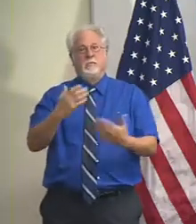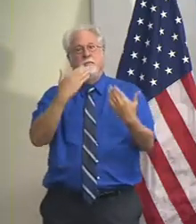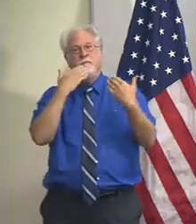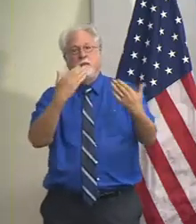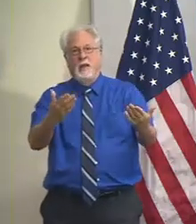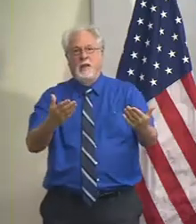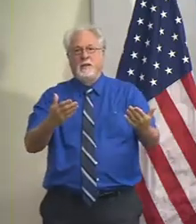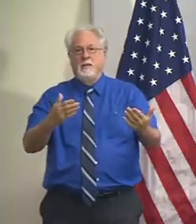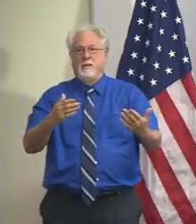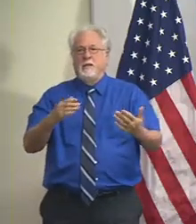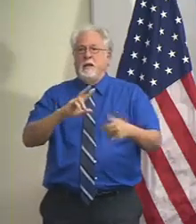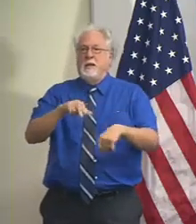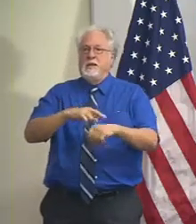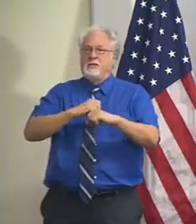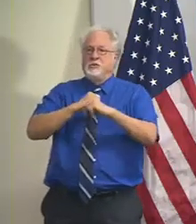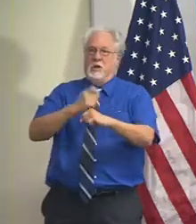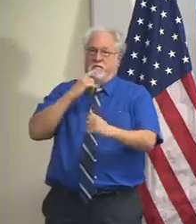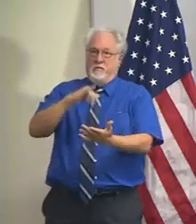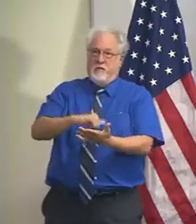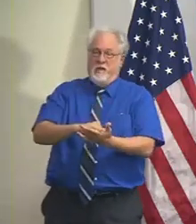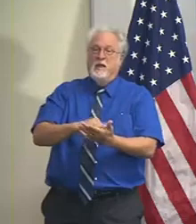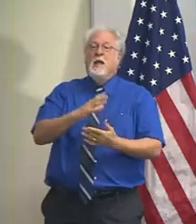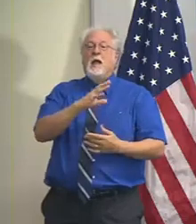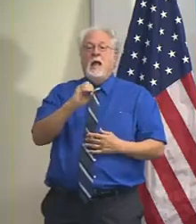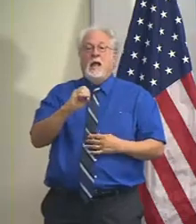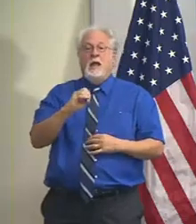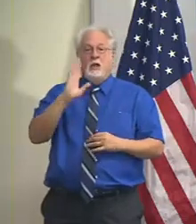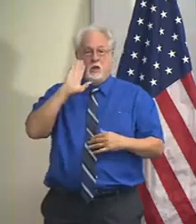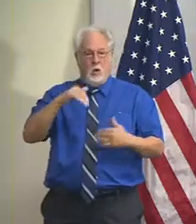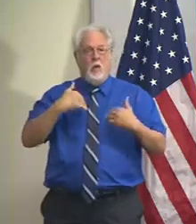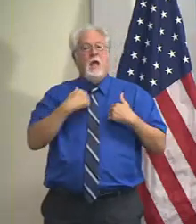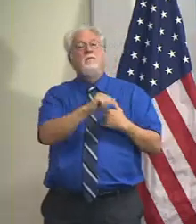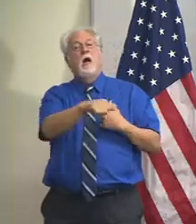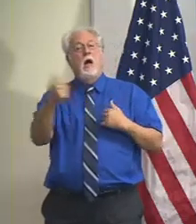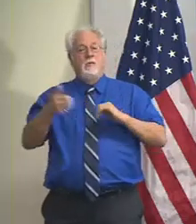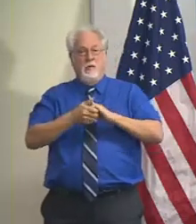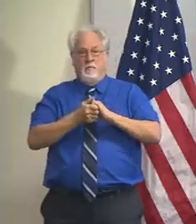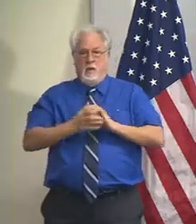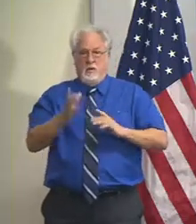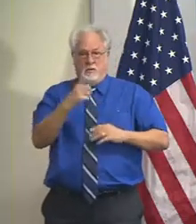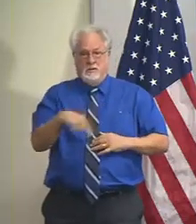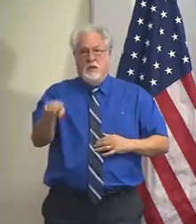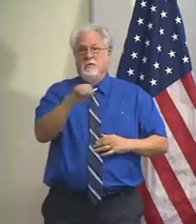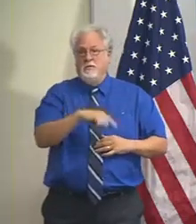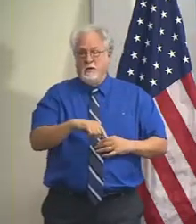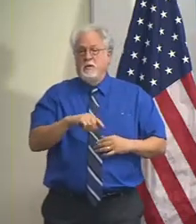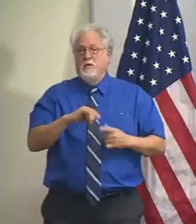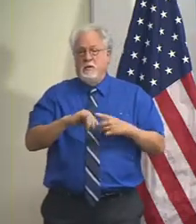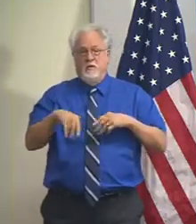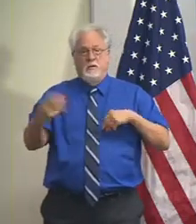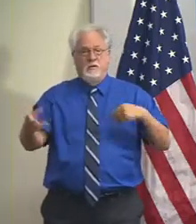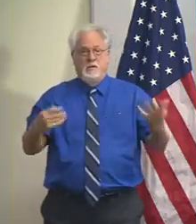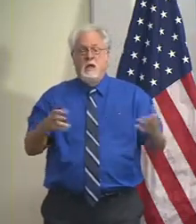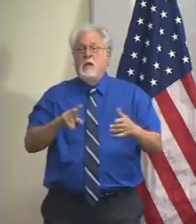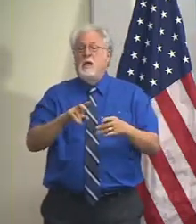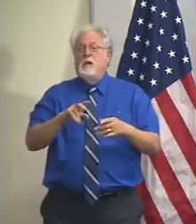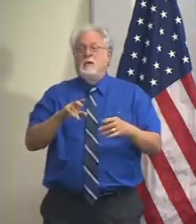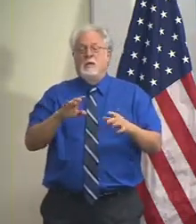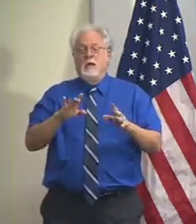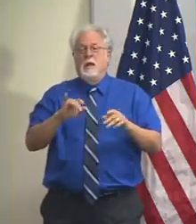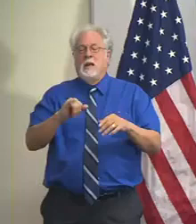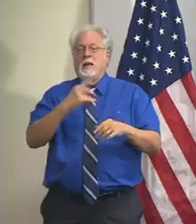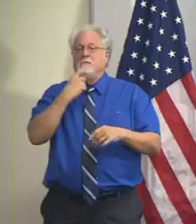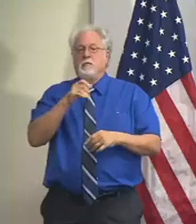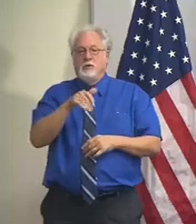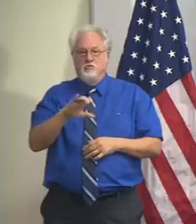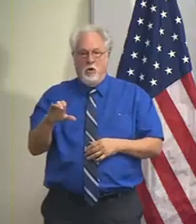thank the National Guard for that. And we know that we have other partners out there that are operating commodity sites as well, like like the